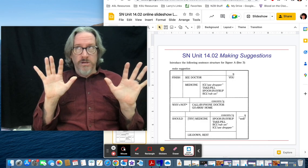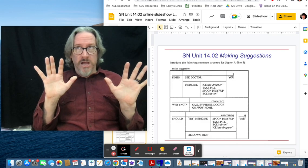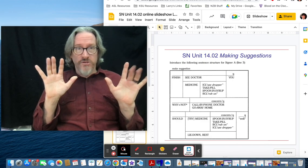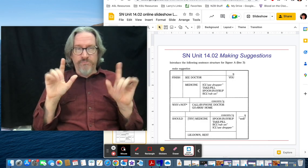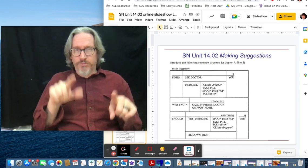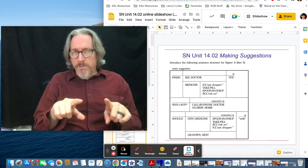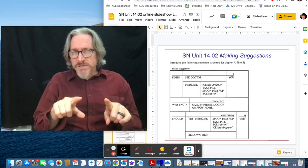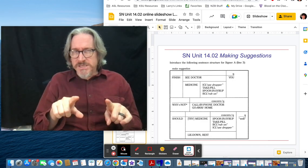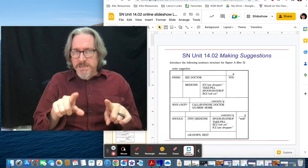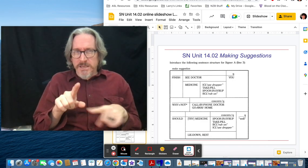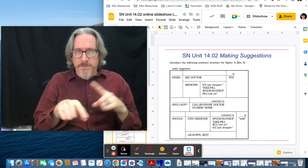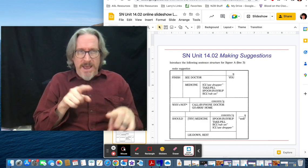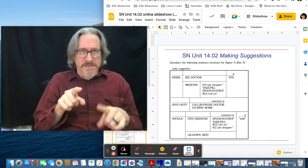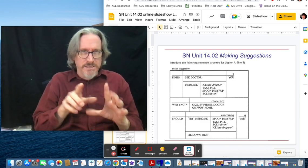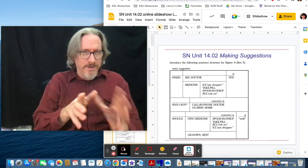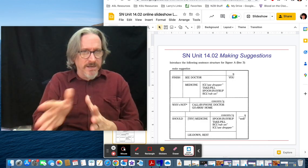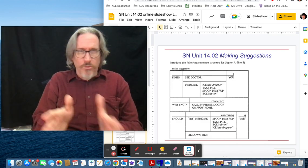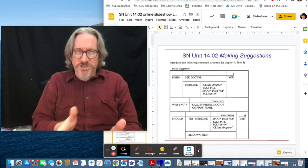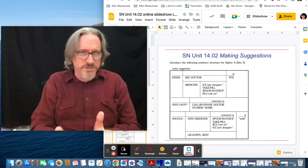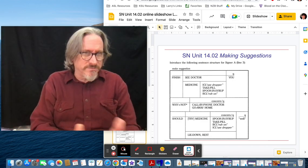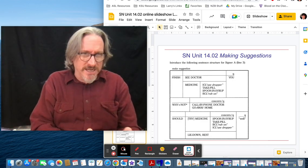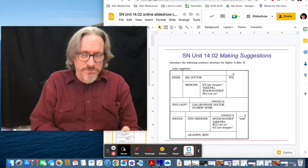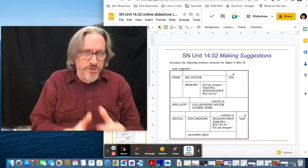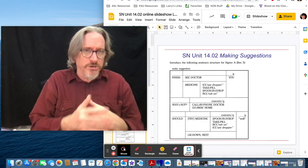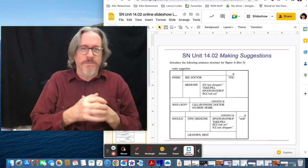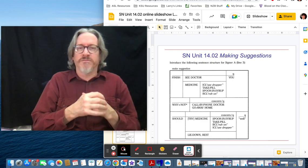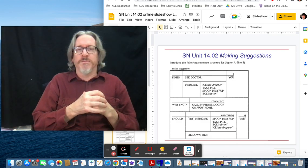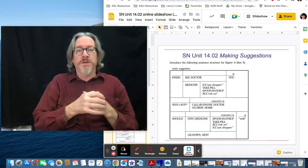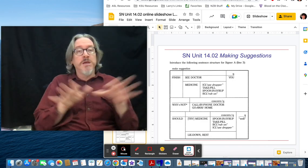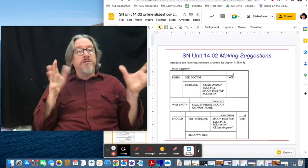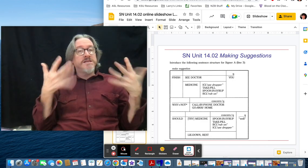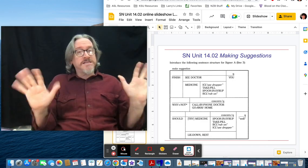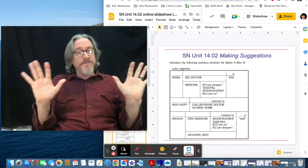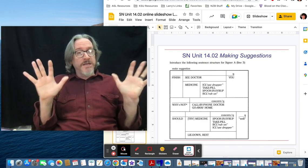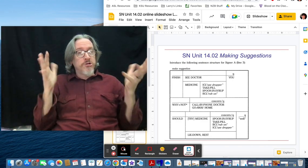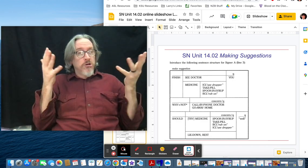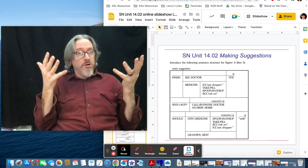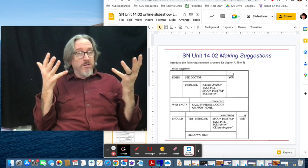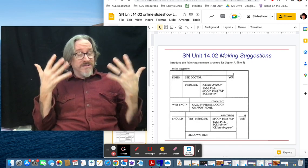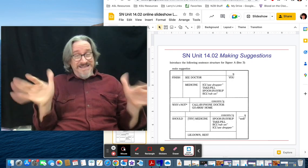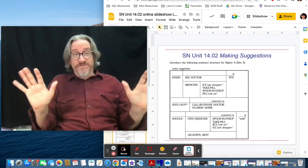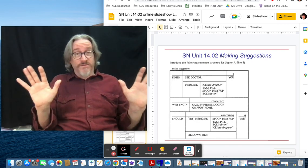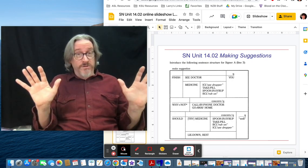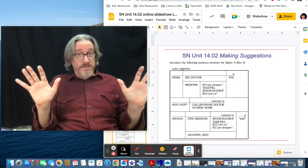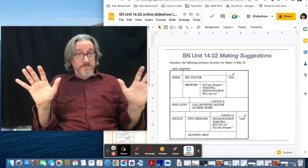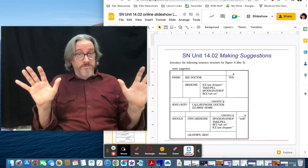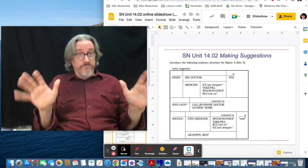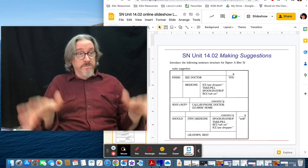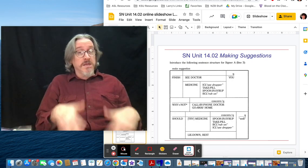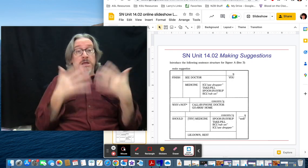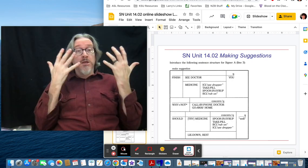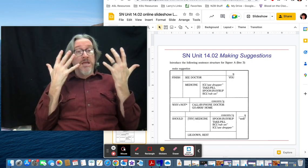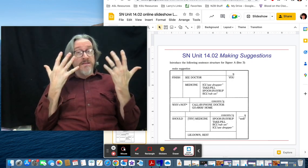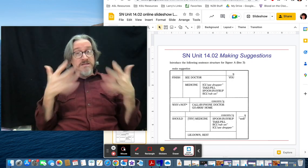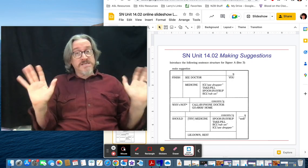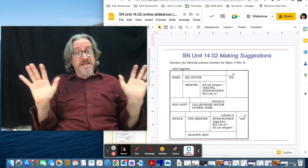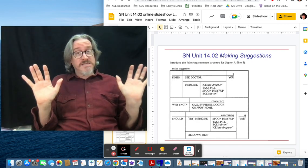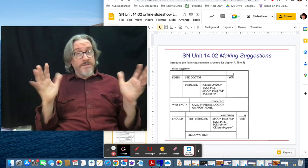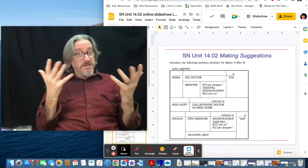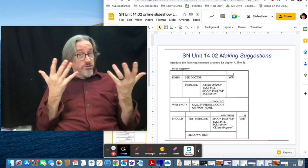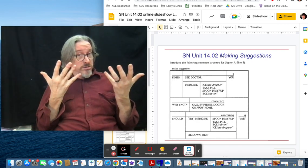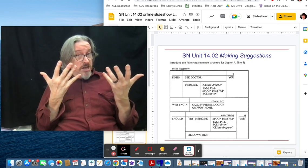Finish, you've probably seen in the past, depending on which textbook you're coming from. This can mean lots of different things. In